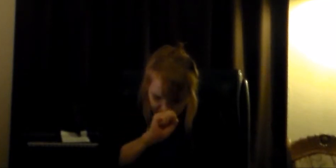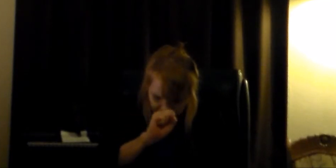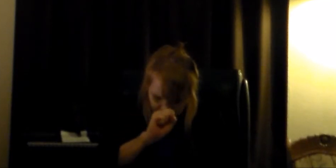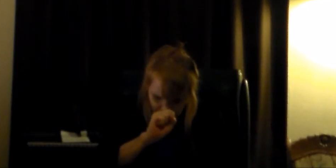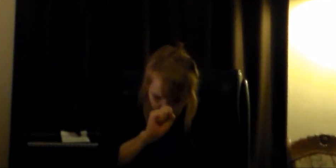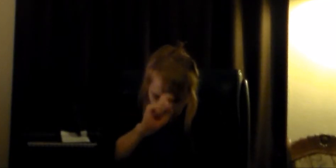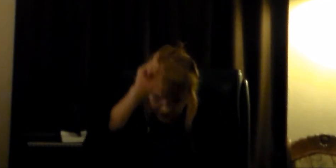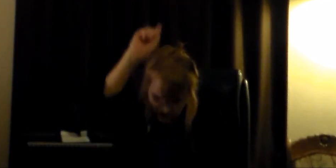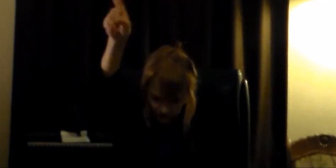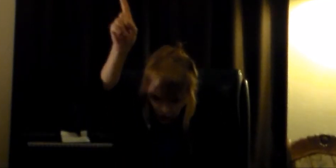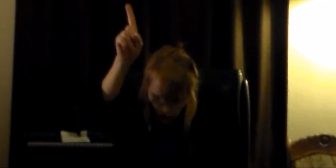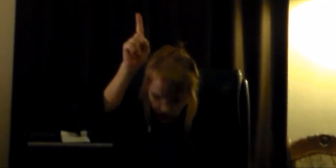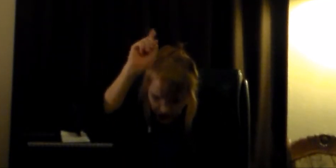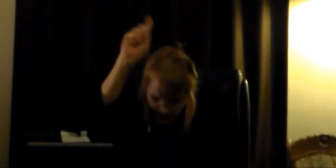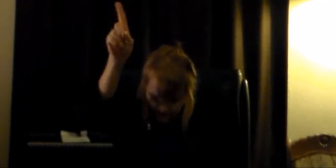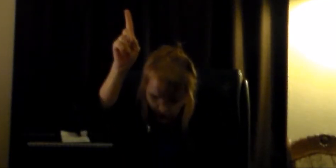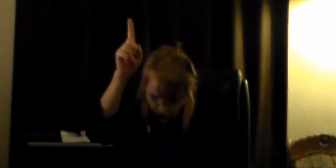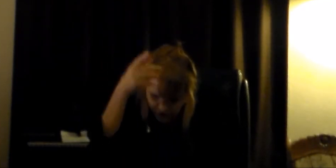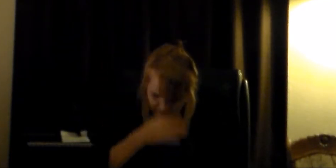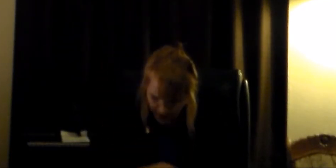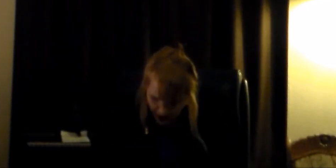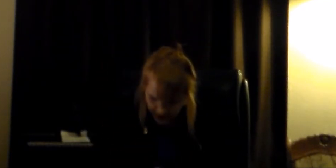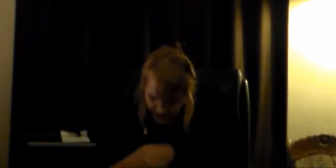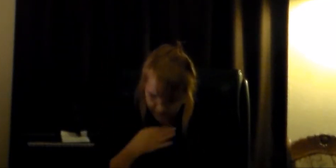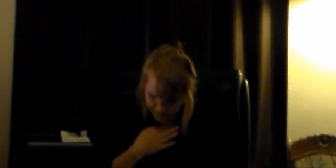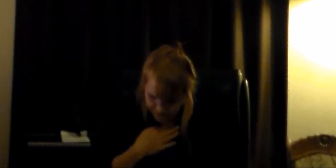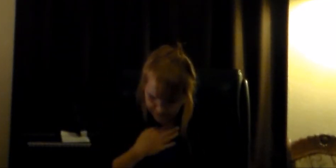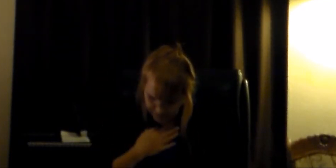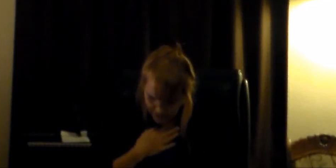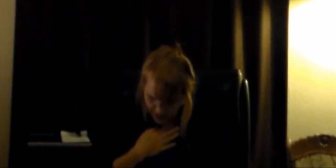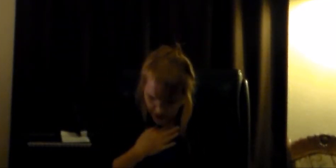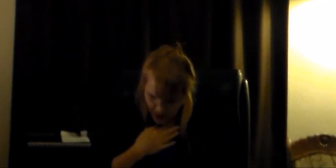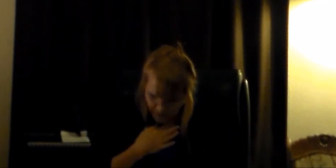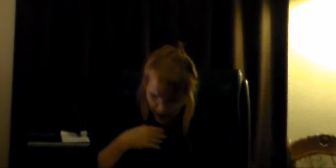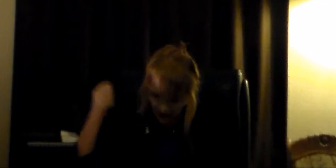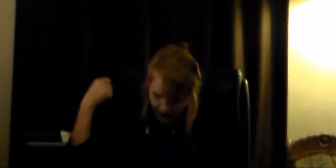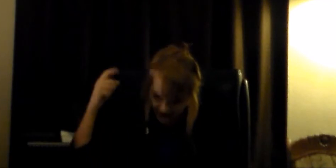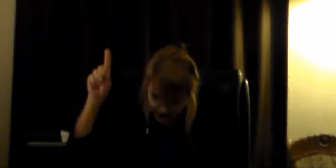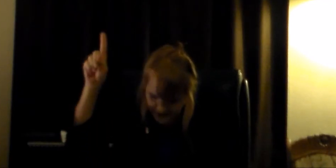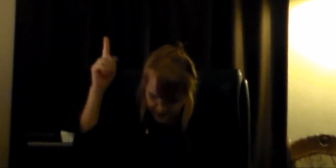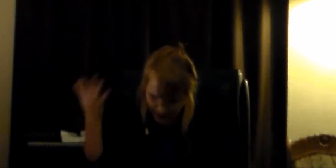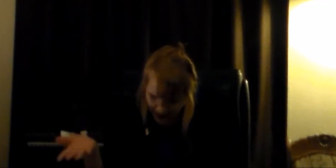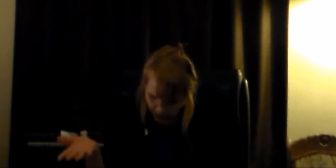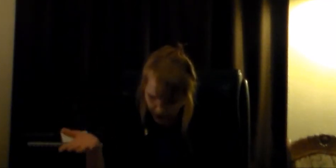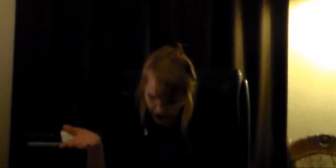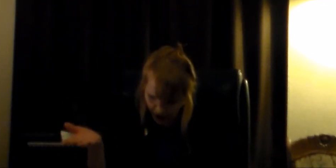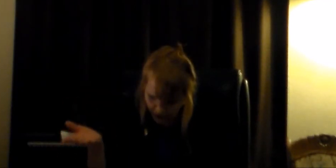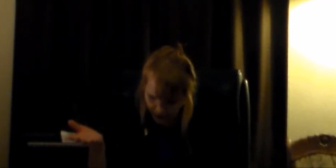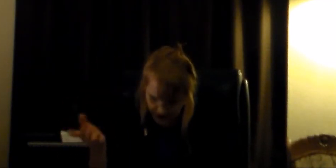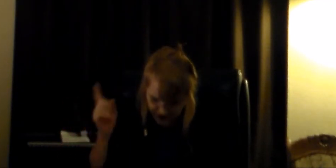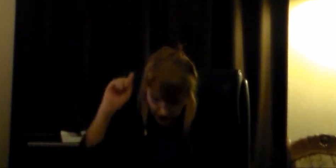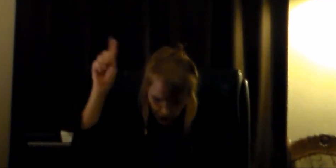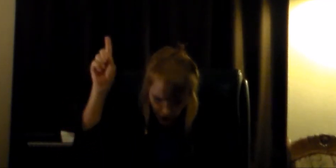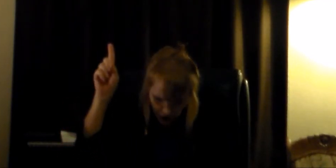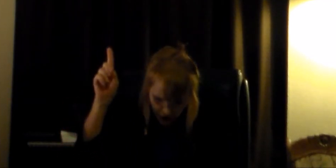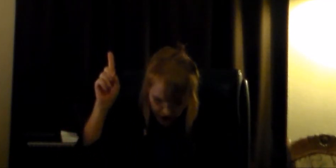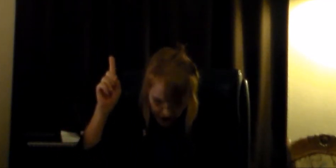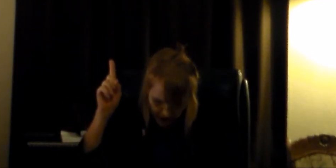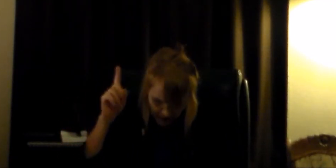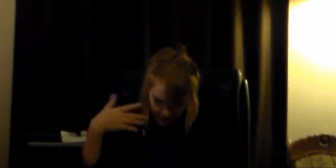morality, but for the Lord, and the Lord for the body. By his power, God raised the Lord from